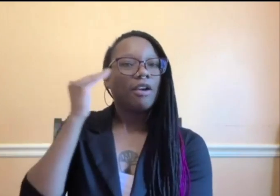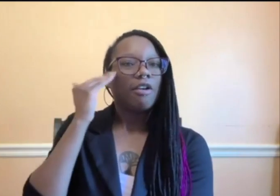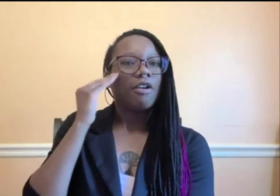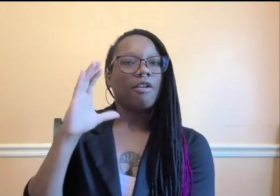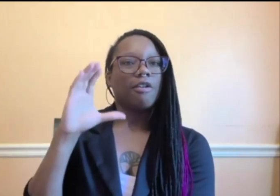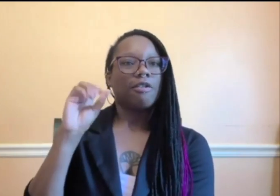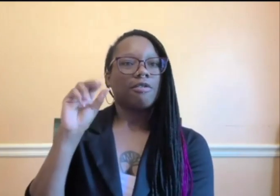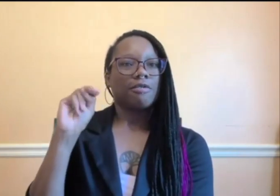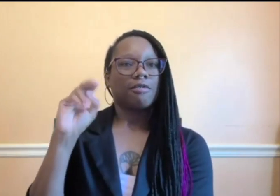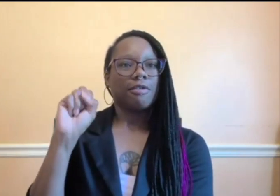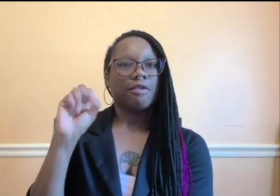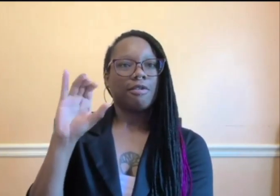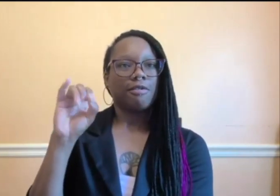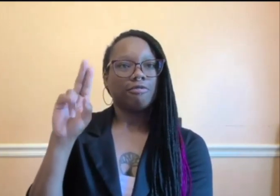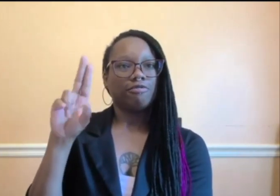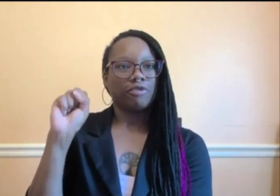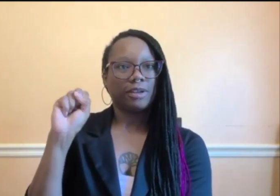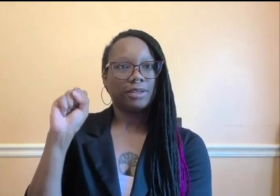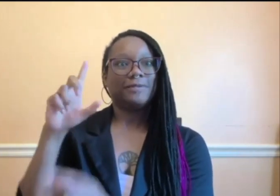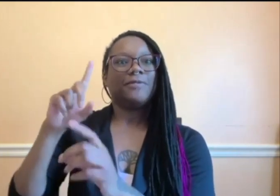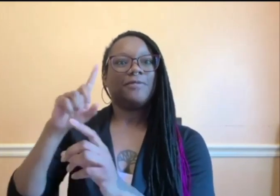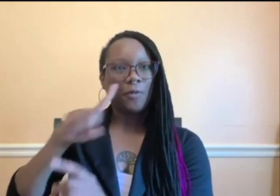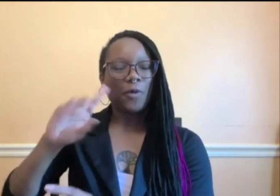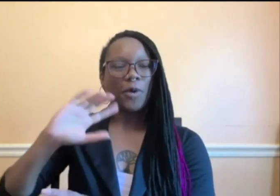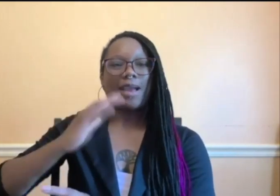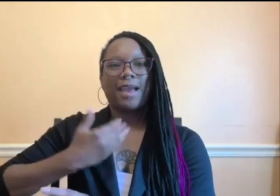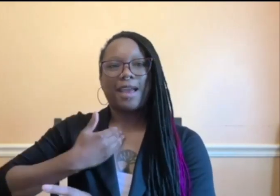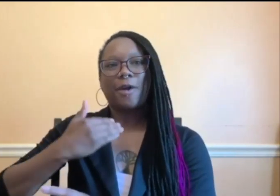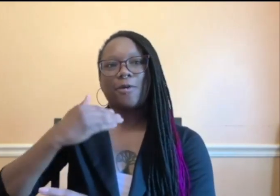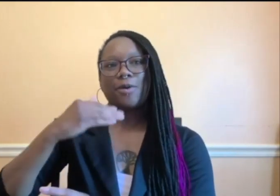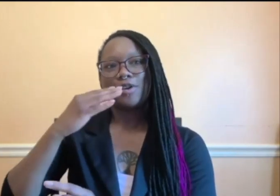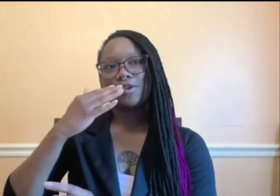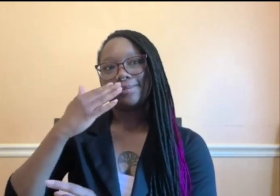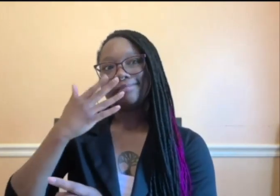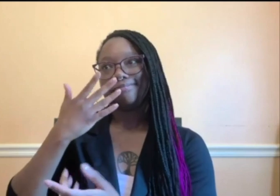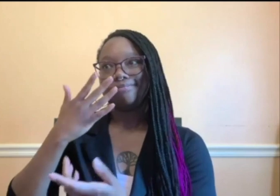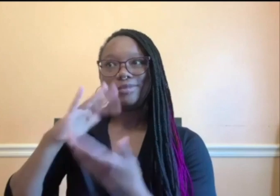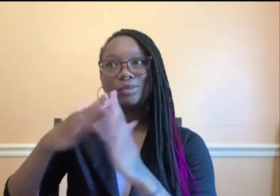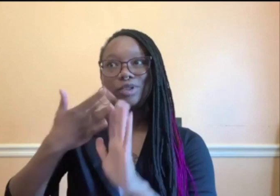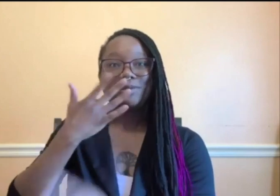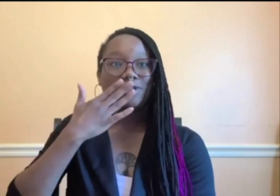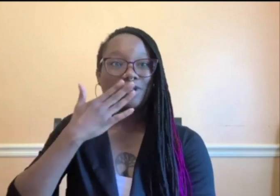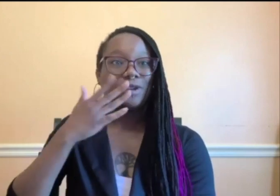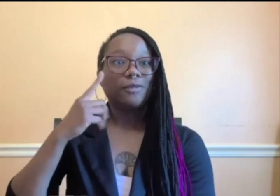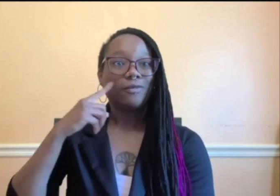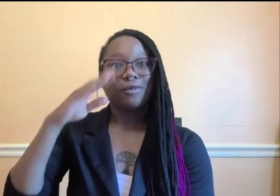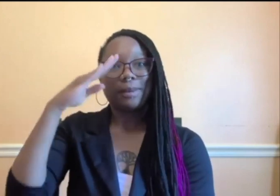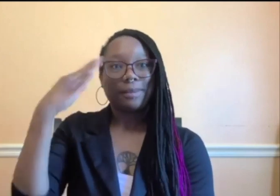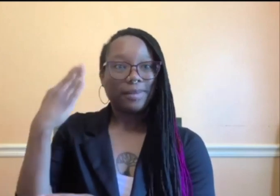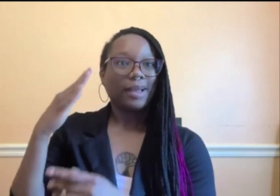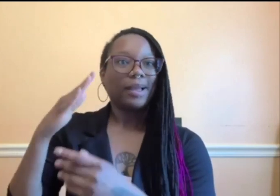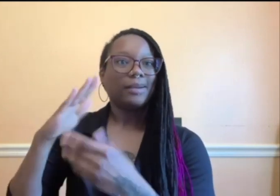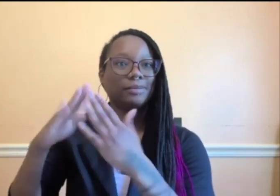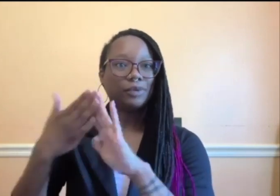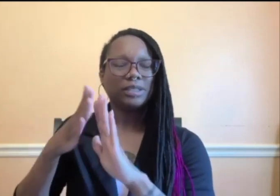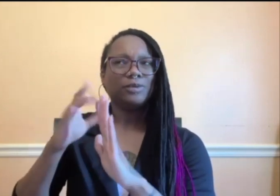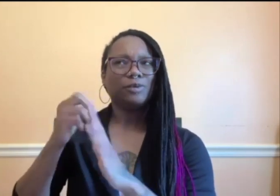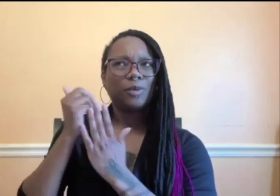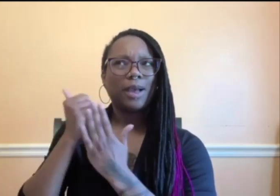Deaf Gain, we definitely would like to look at this particular construct and keep these things in mind so that